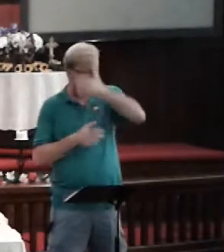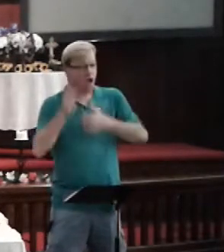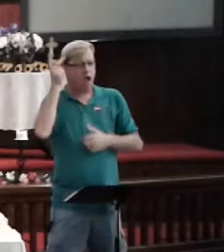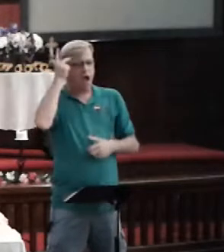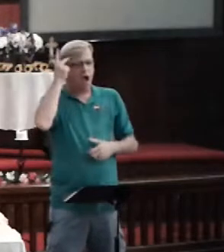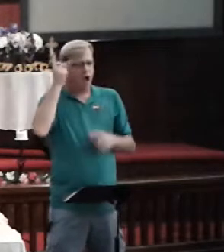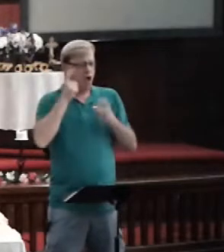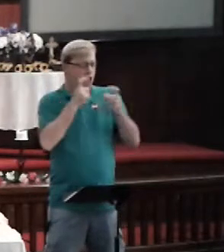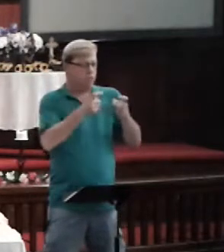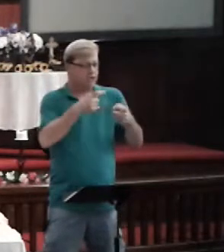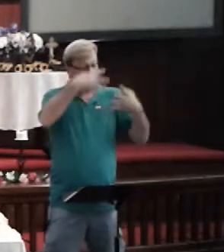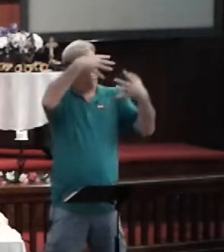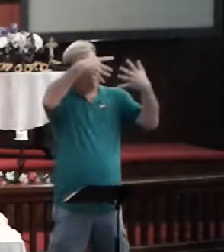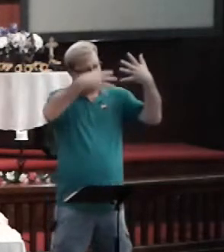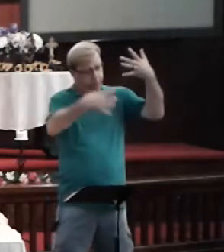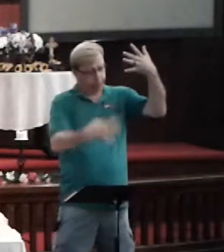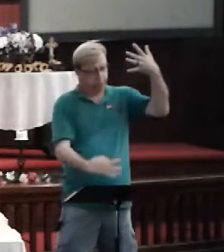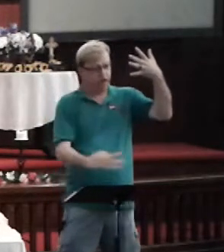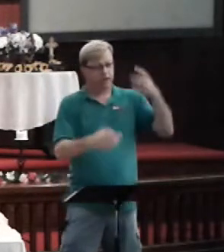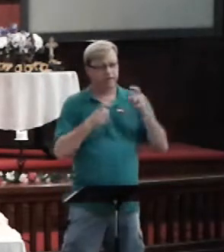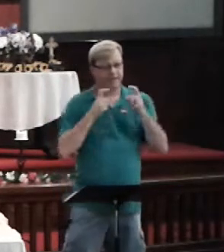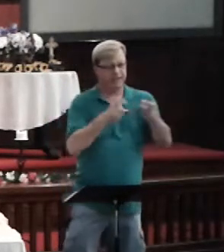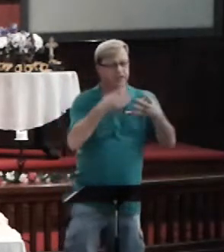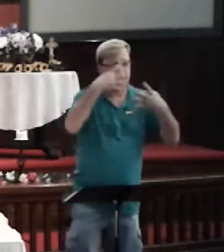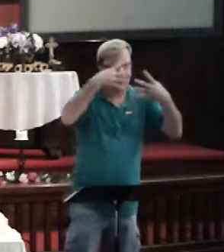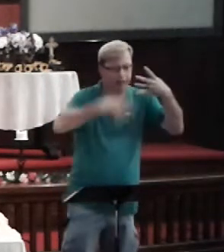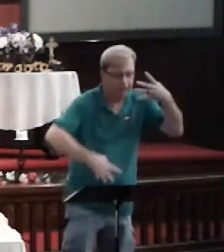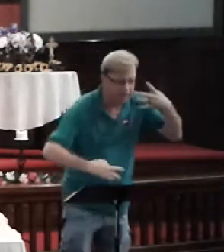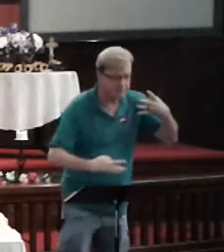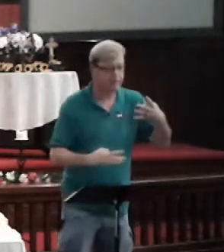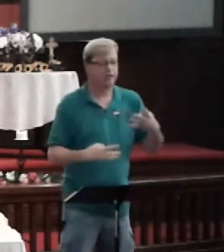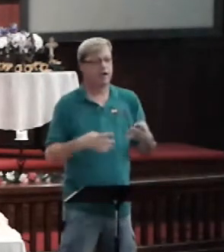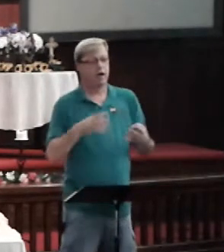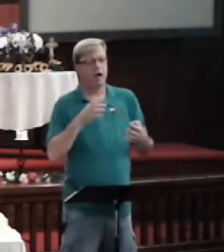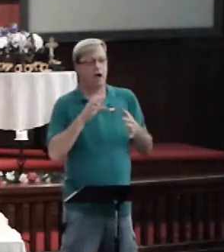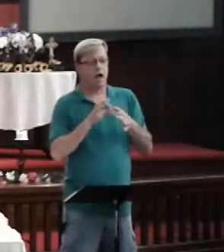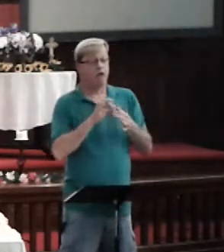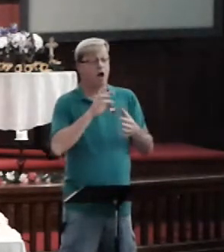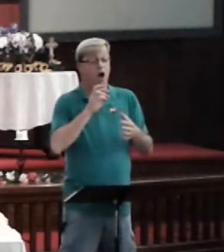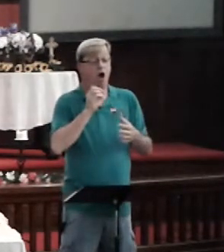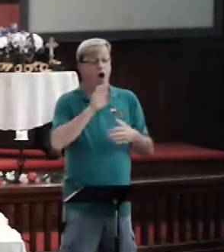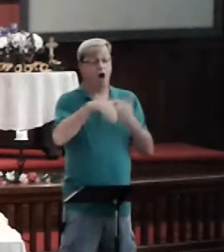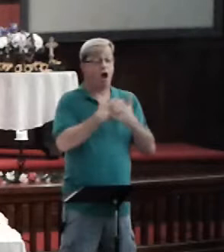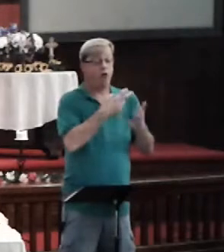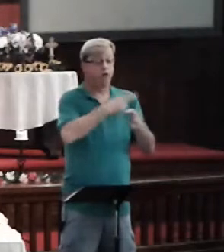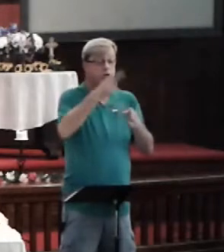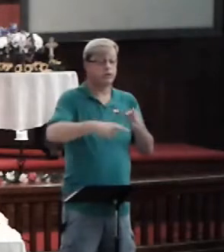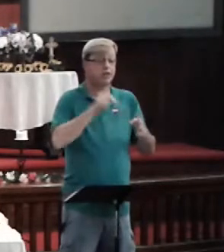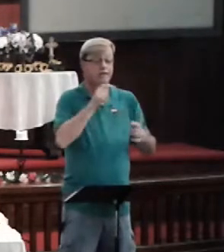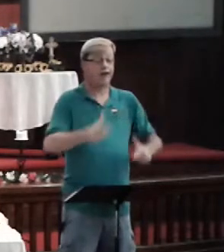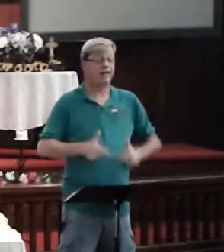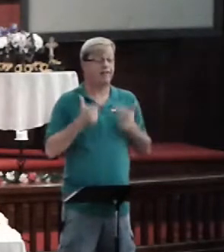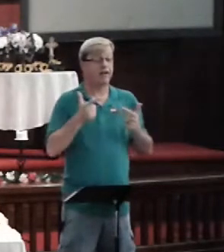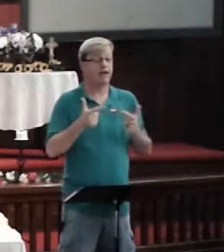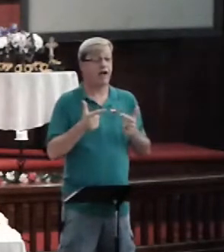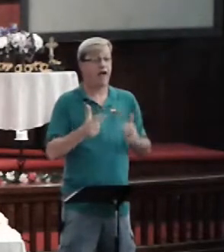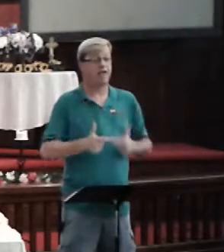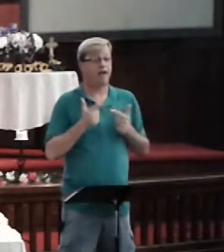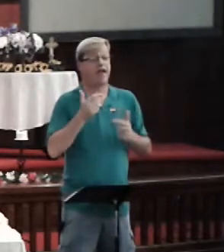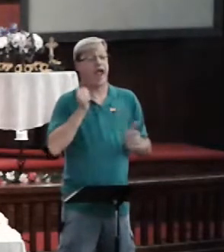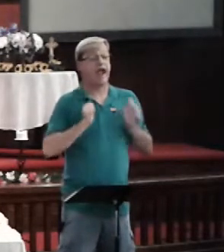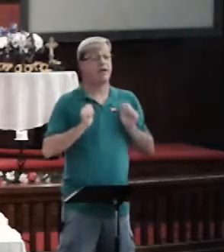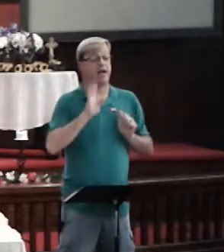Paul gives them that long list, and I'm sorry I had to read to you, about all the results of not living a life animated by